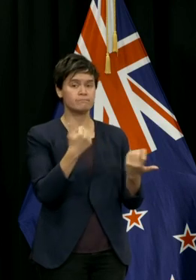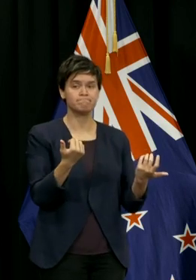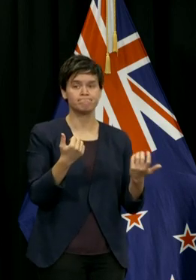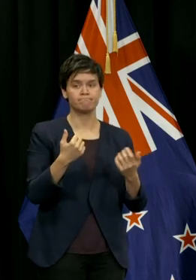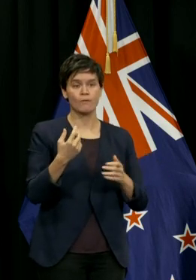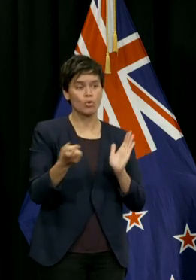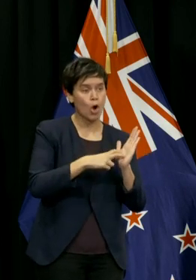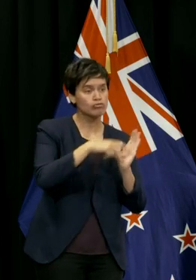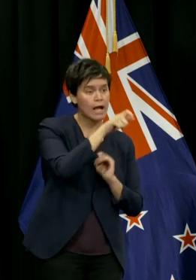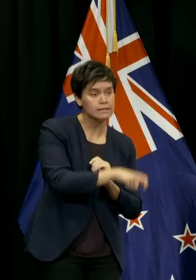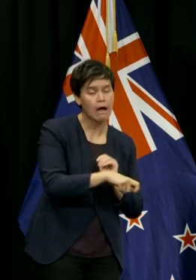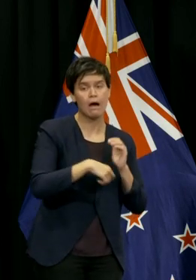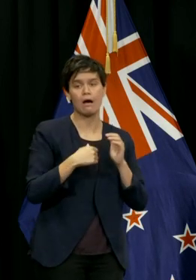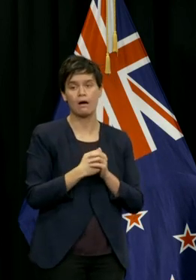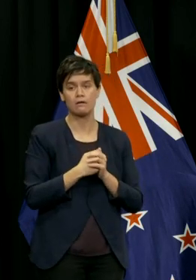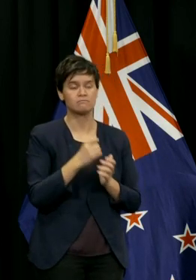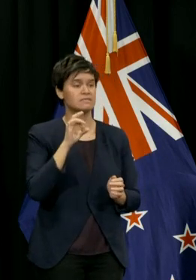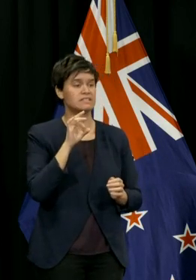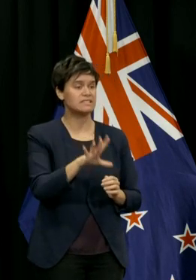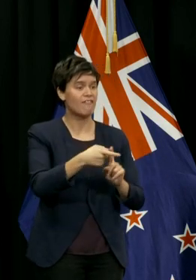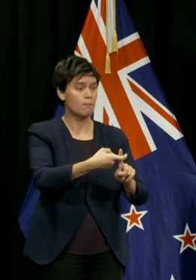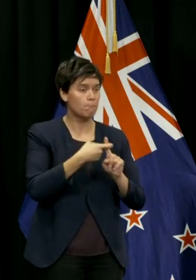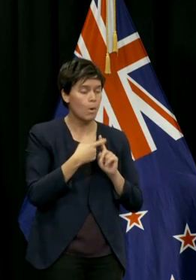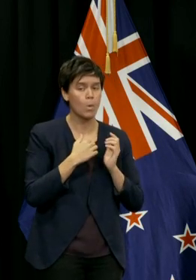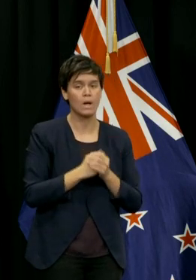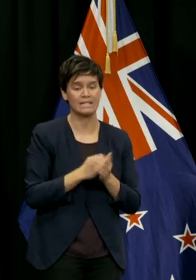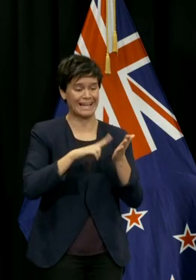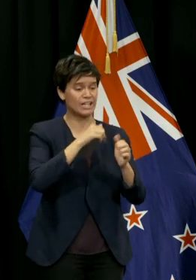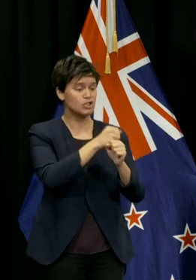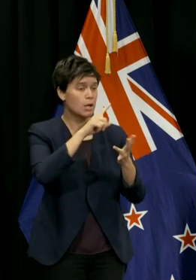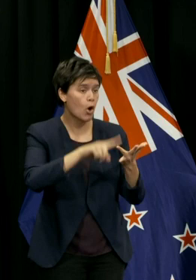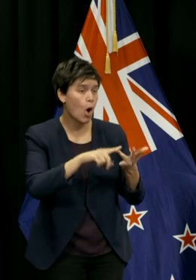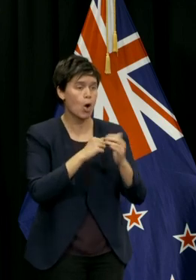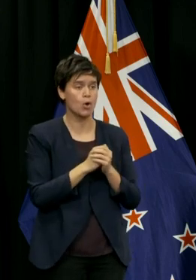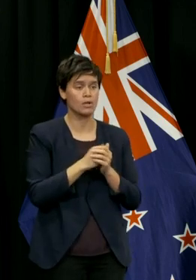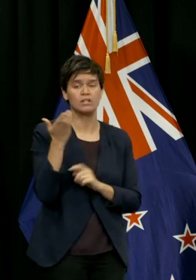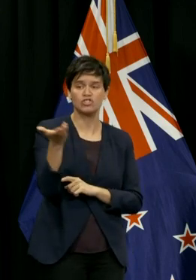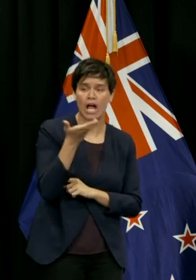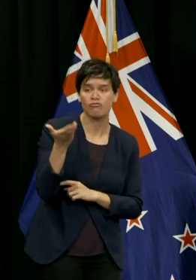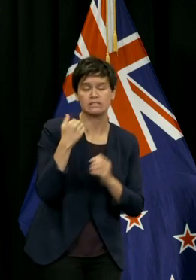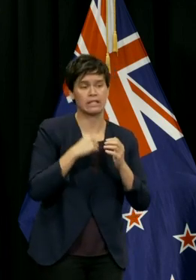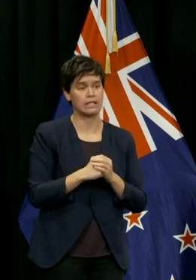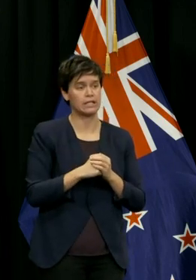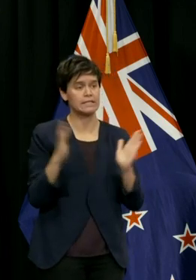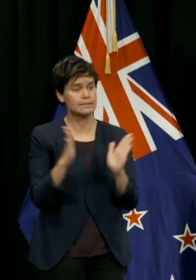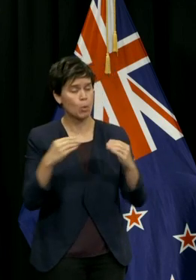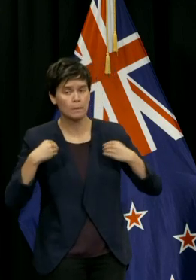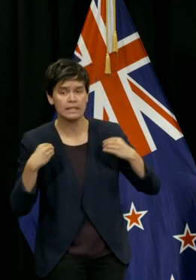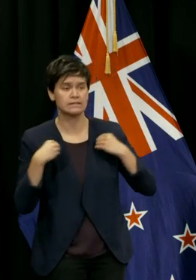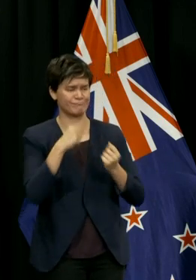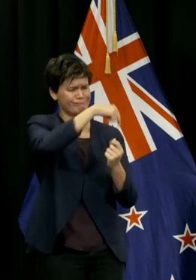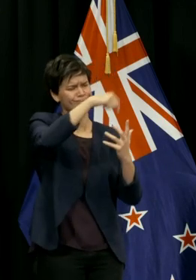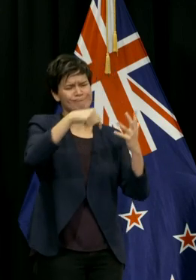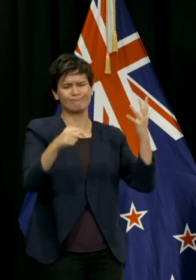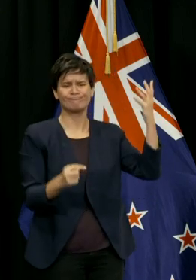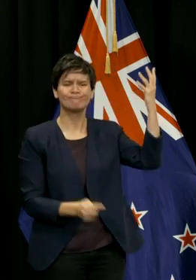sole traders, contractors, NGOs, charities, in a sense, most organisations in New Zealand outside of